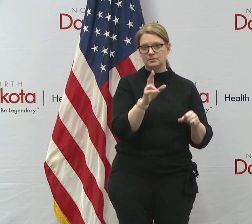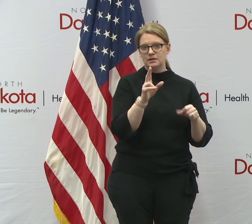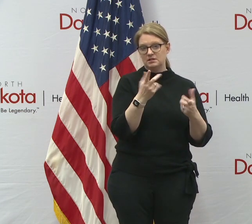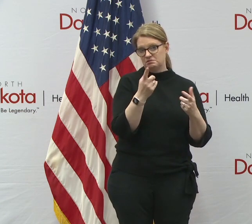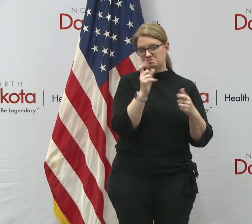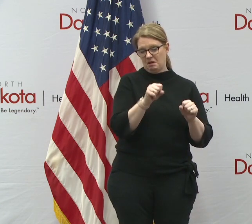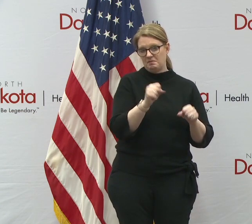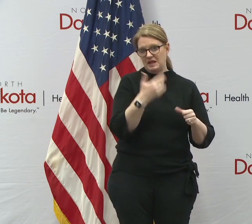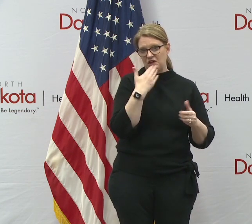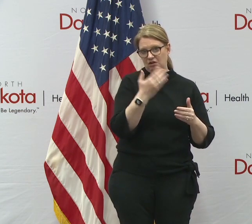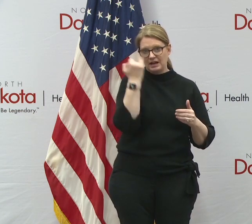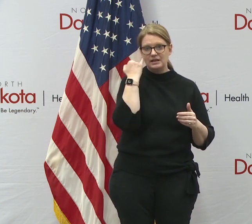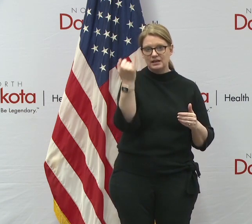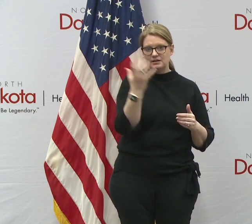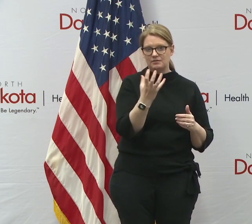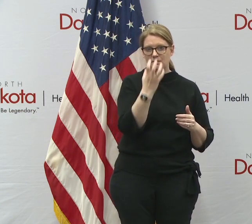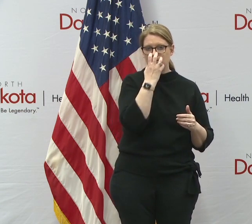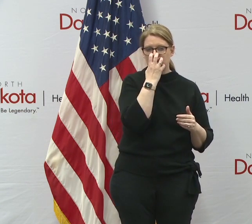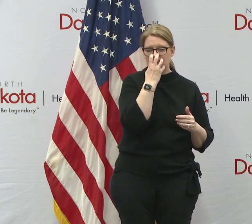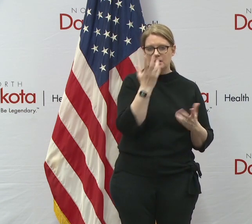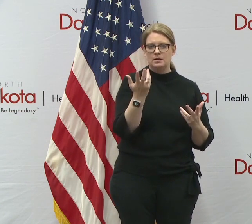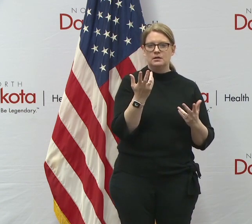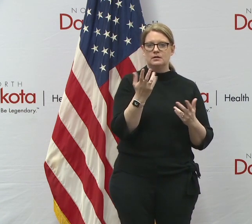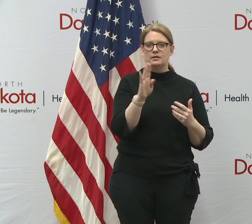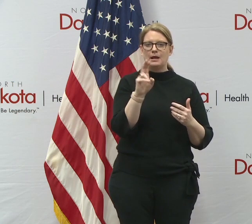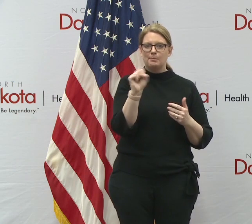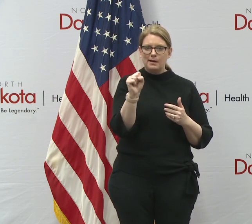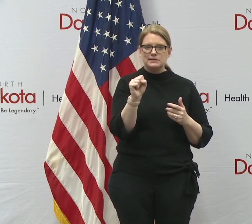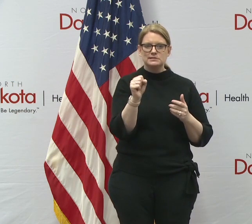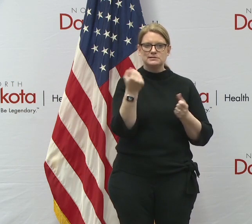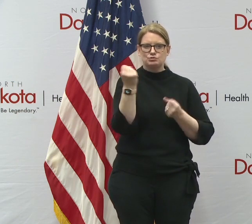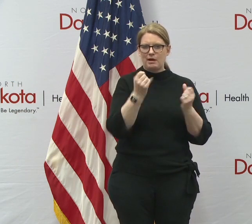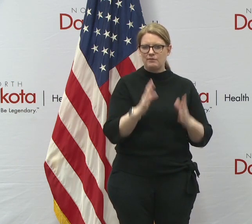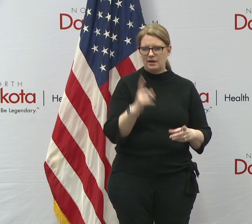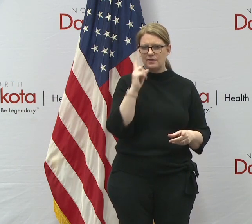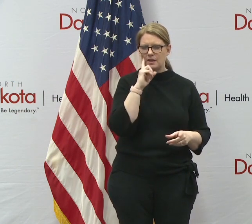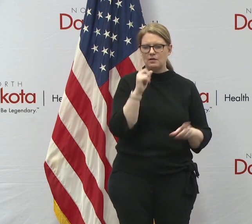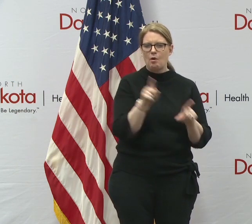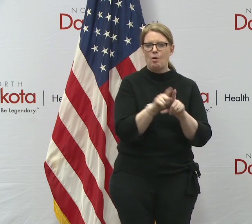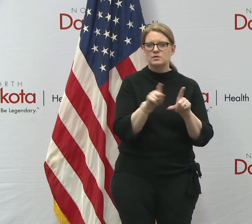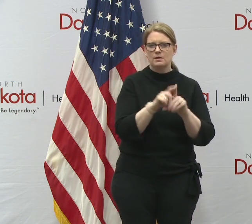mask, just like the bus drivers in public transportation or metros, I think, are also being